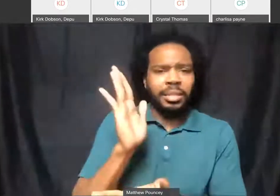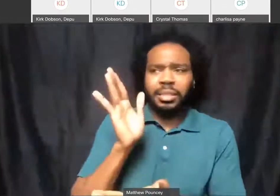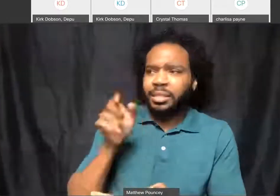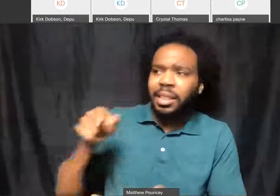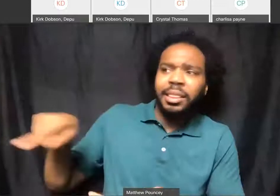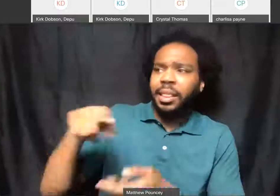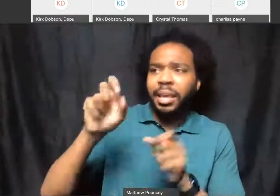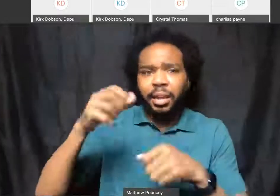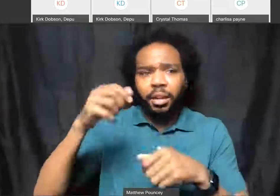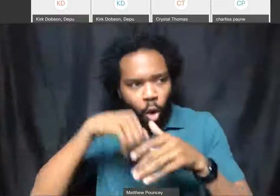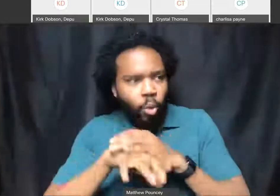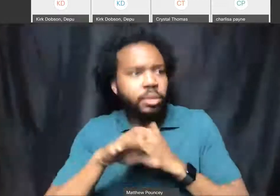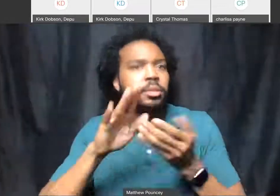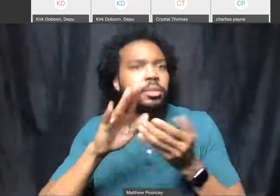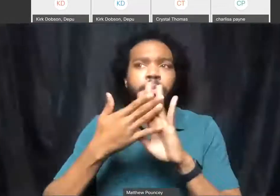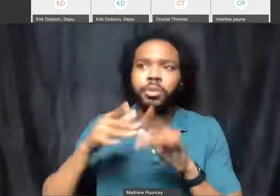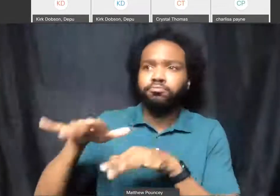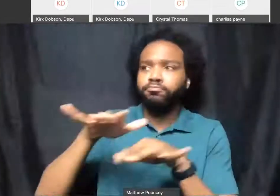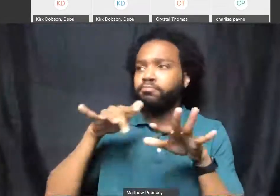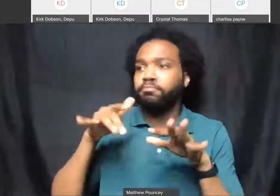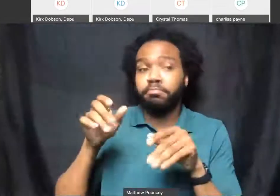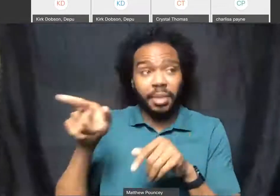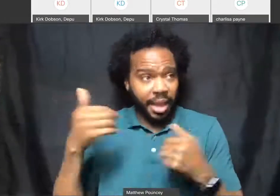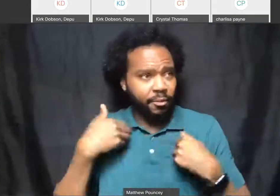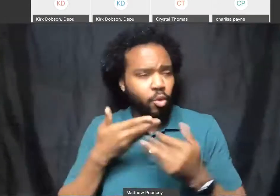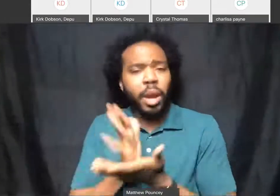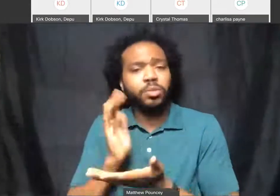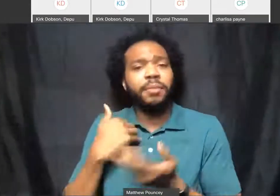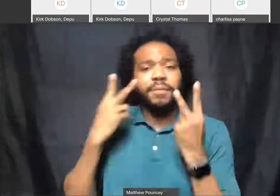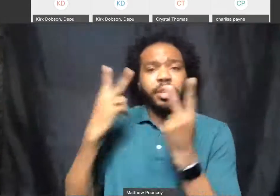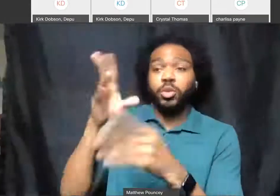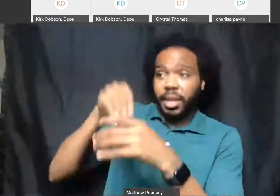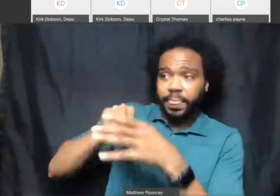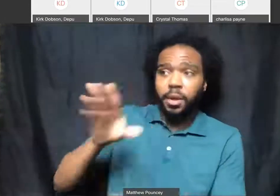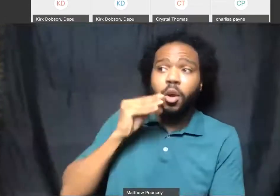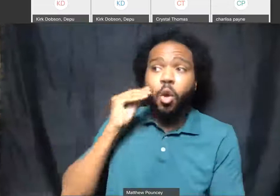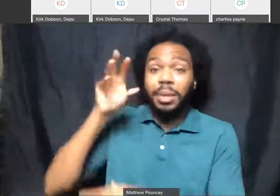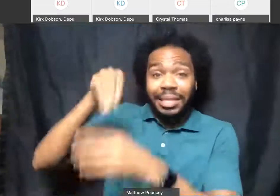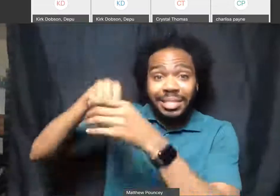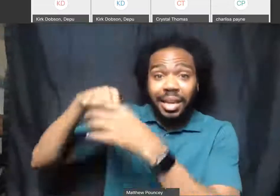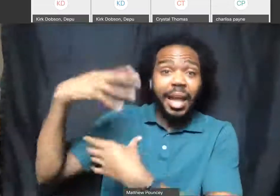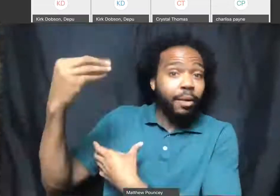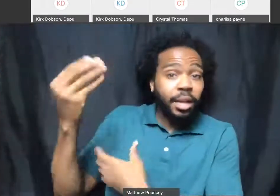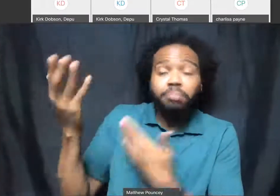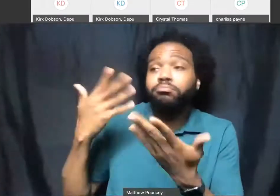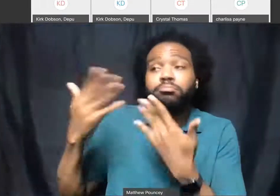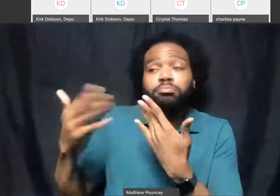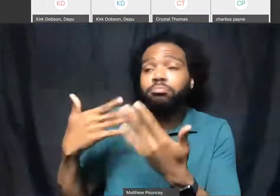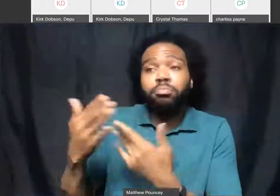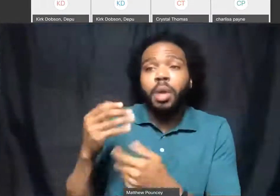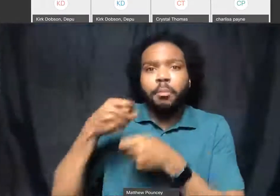have visitors in their home, outside their home. You know, providers can't issue a